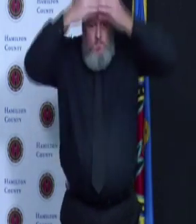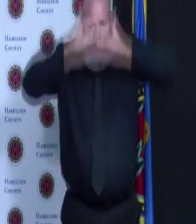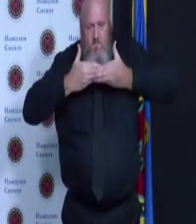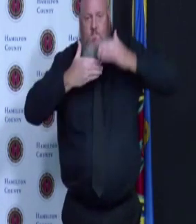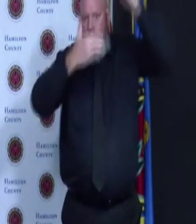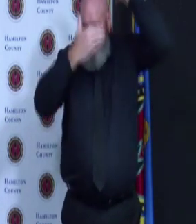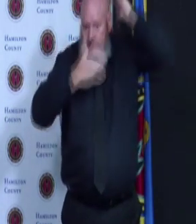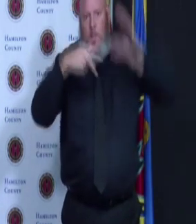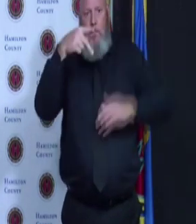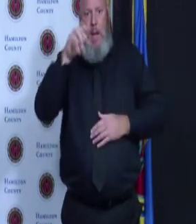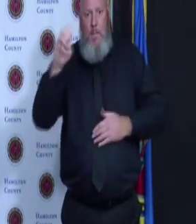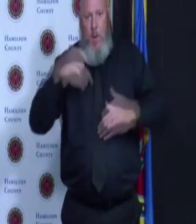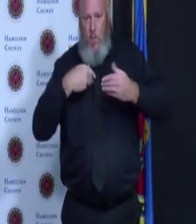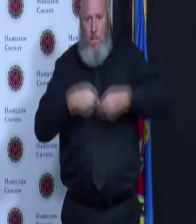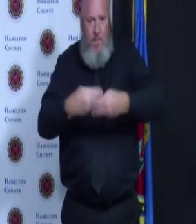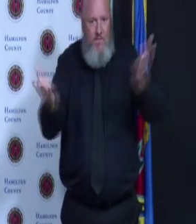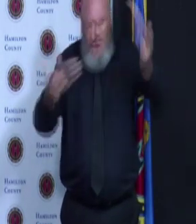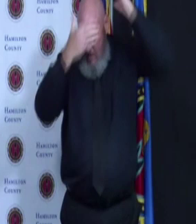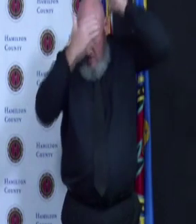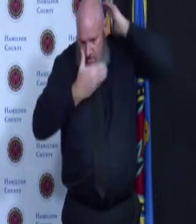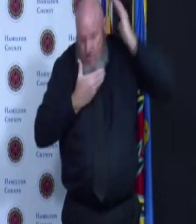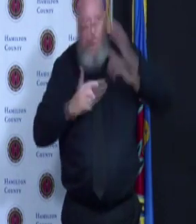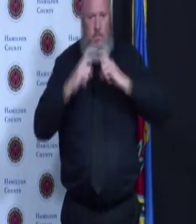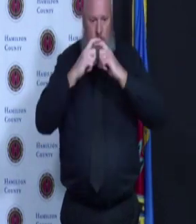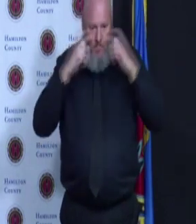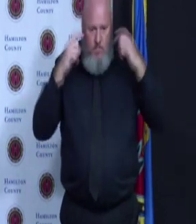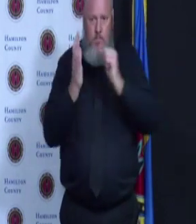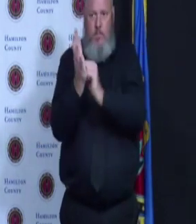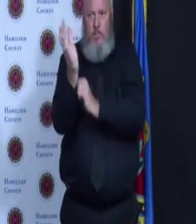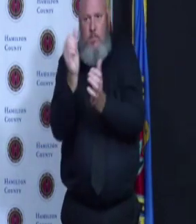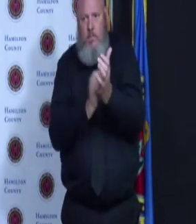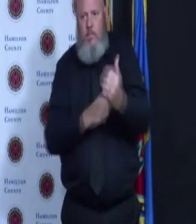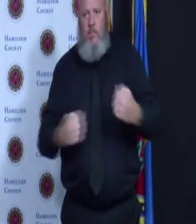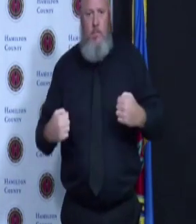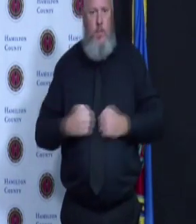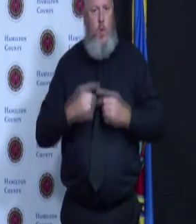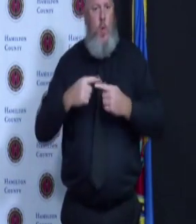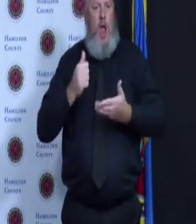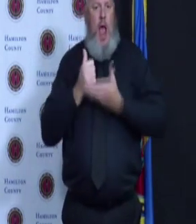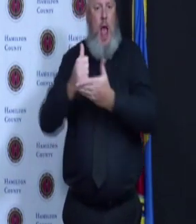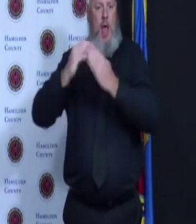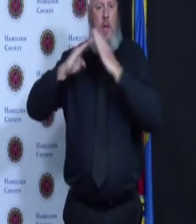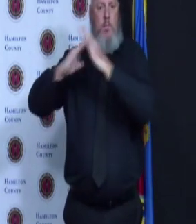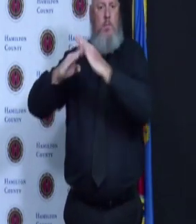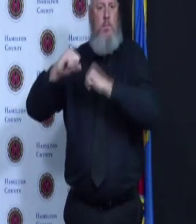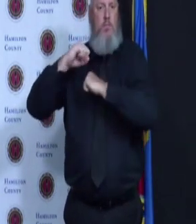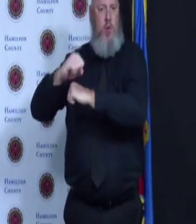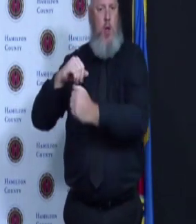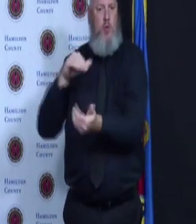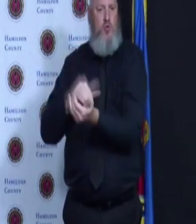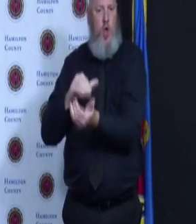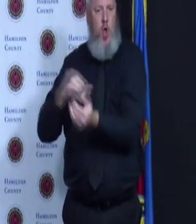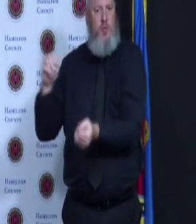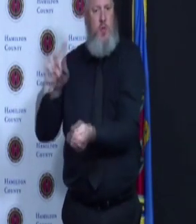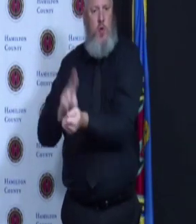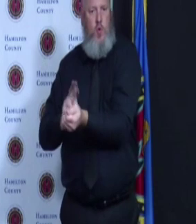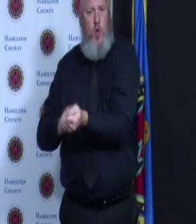to protect the wearer from injury or illness. If you have donations of PPE, please call